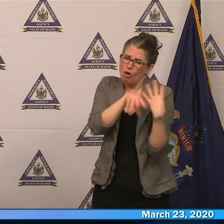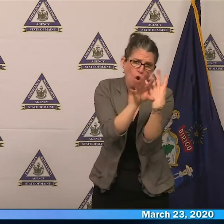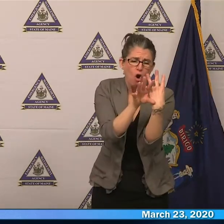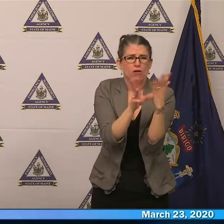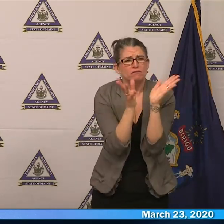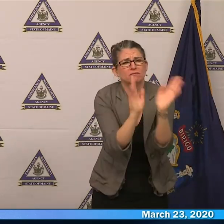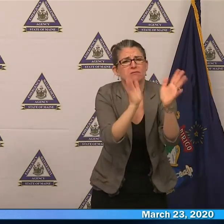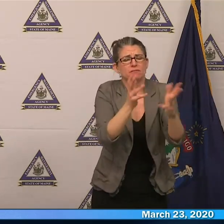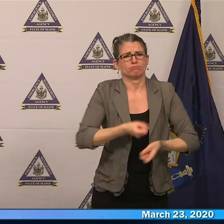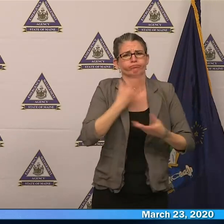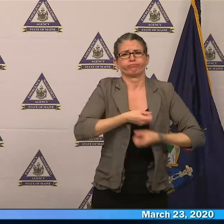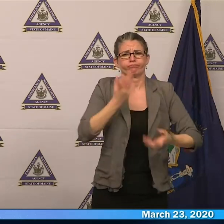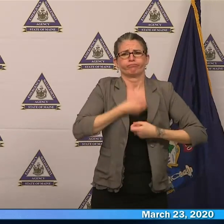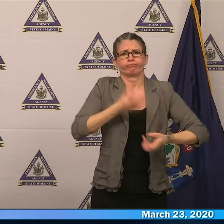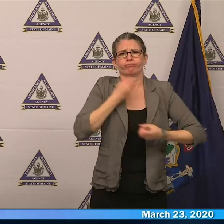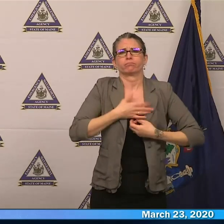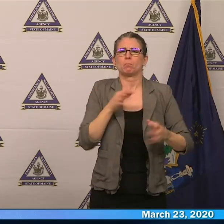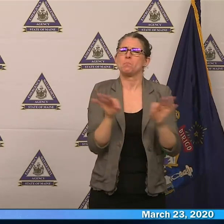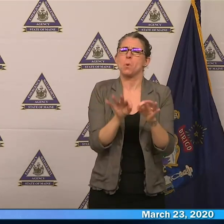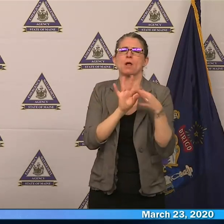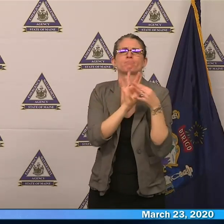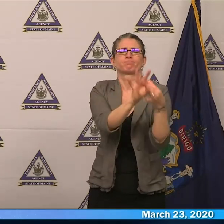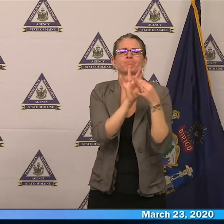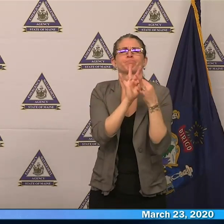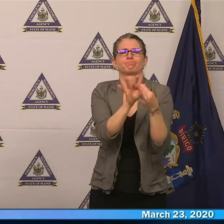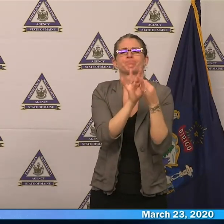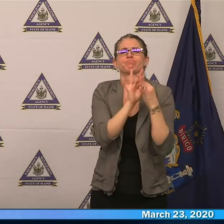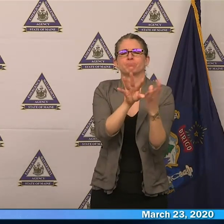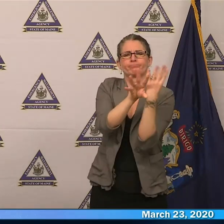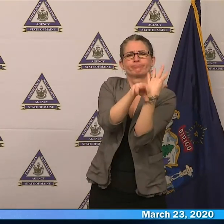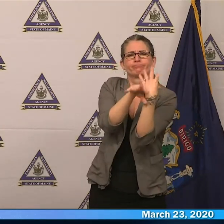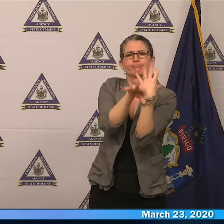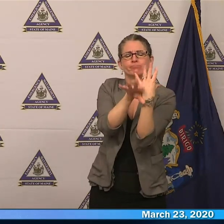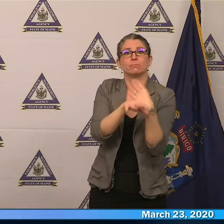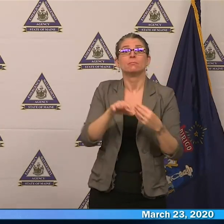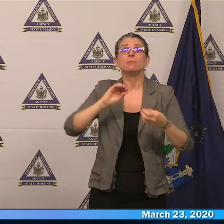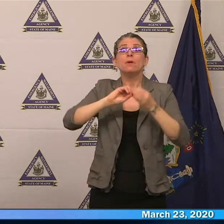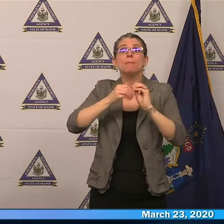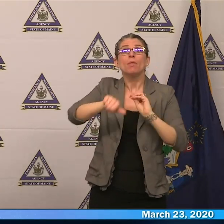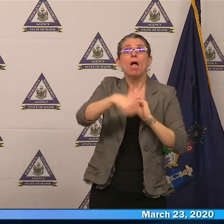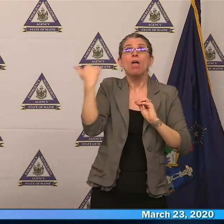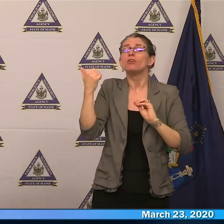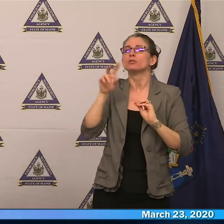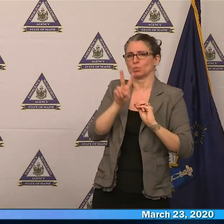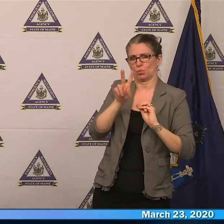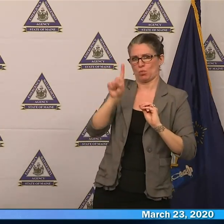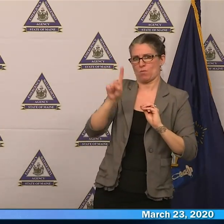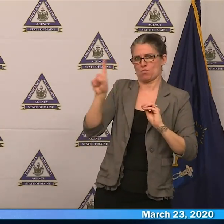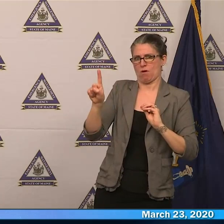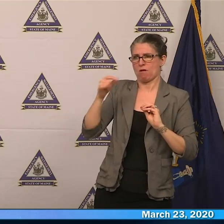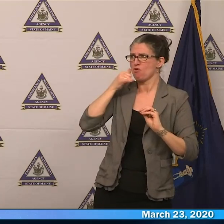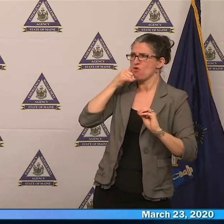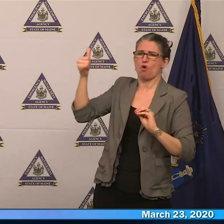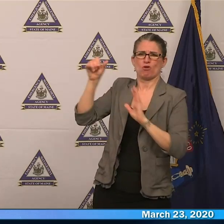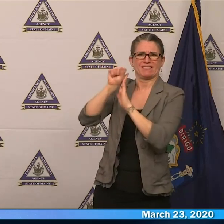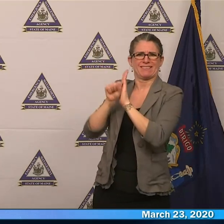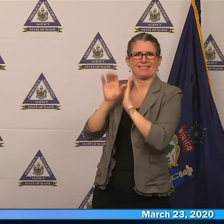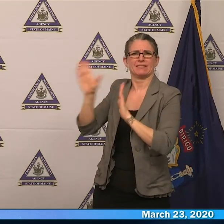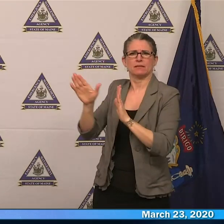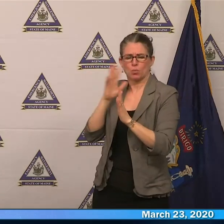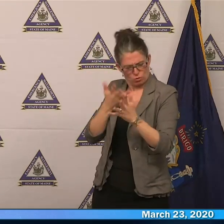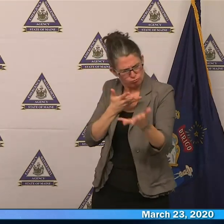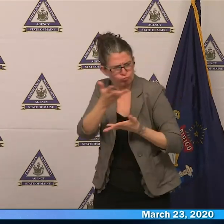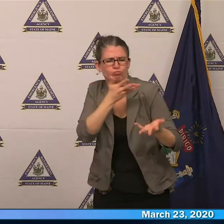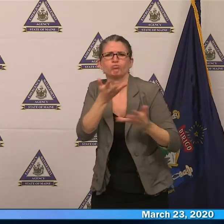folks who can help you with that. If you feel that you are in crisis right now, please call the Maine